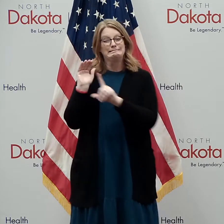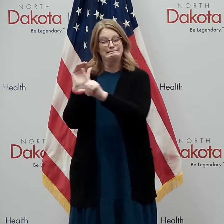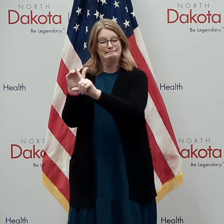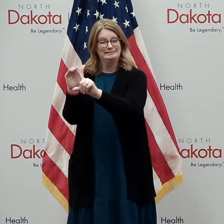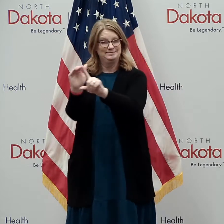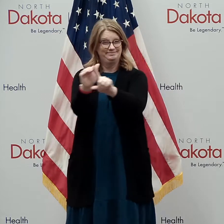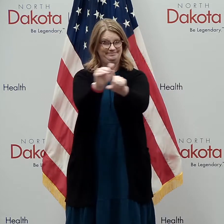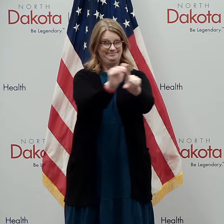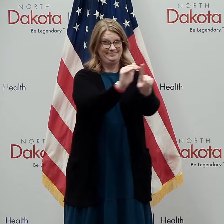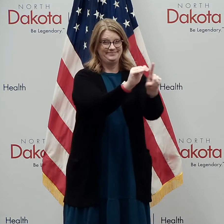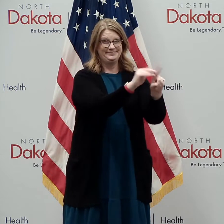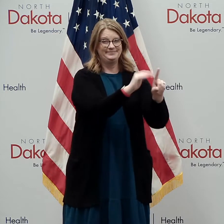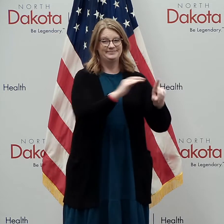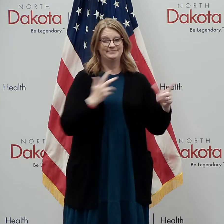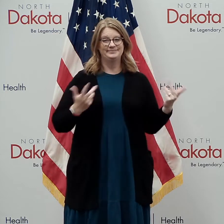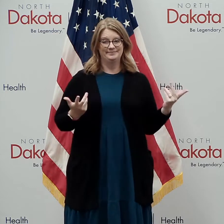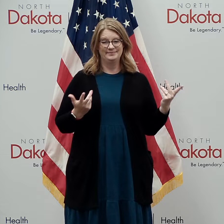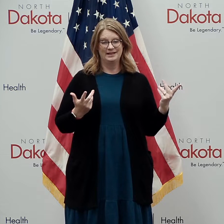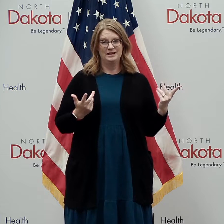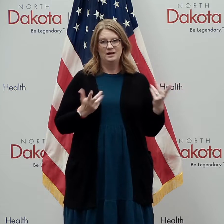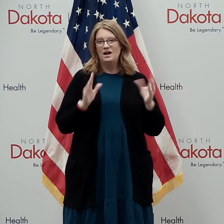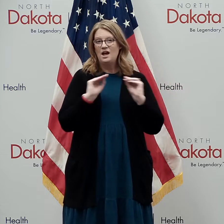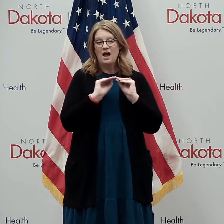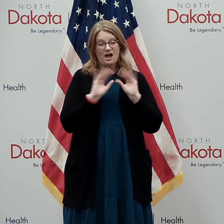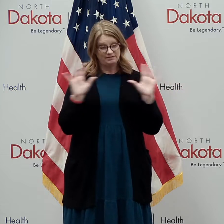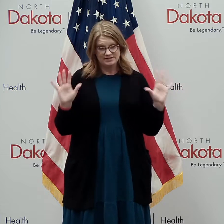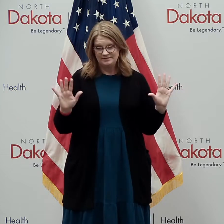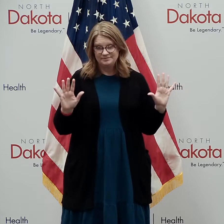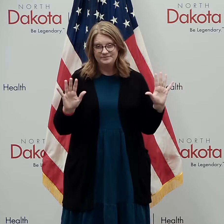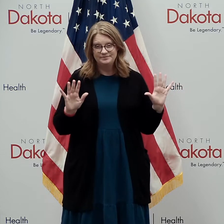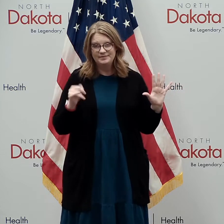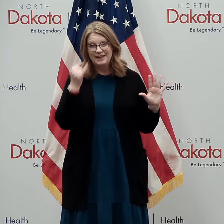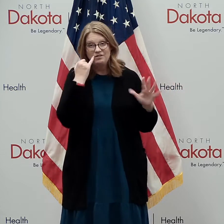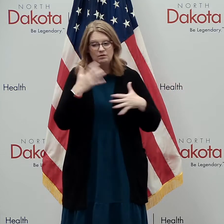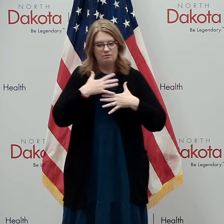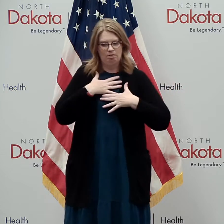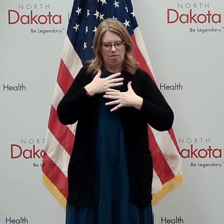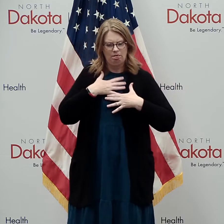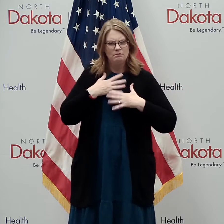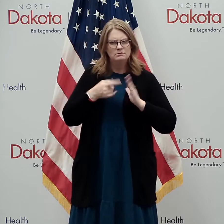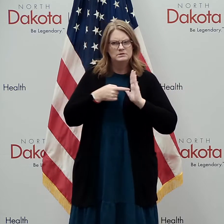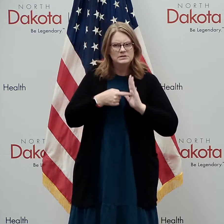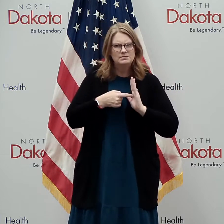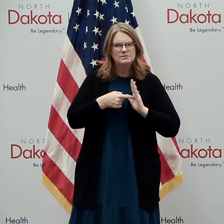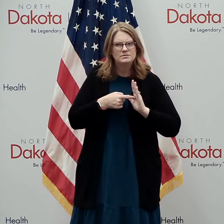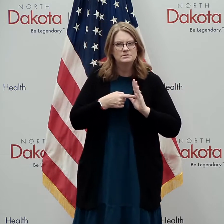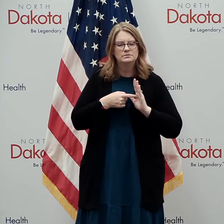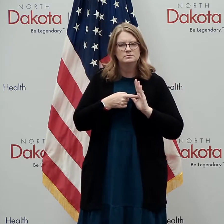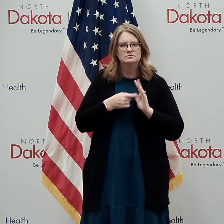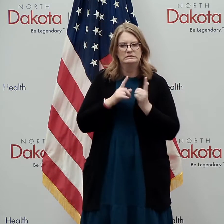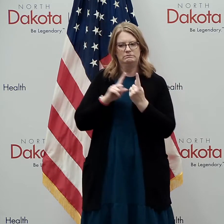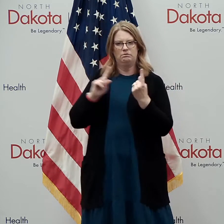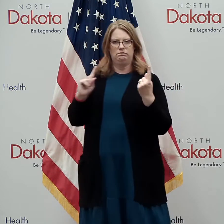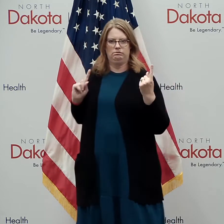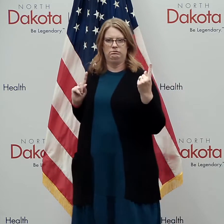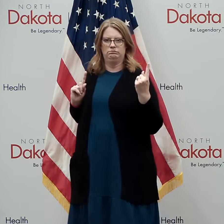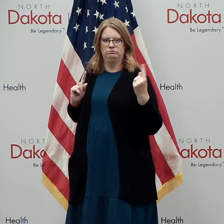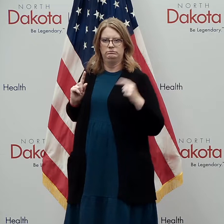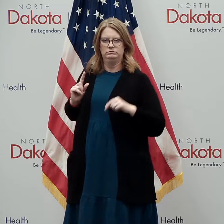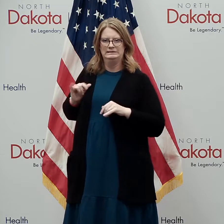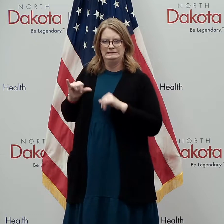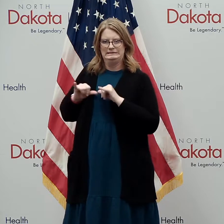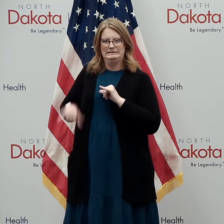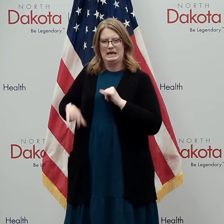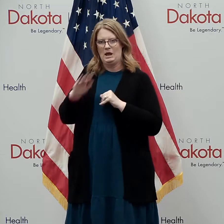you, obviously, if you've got respiratory symptoms, you should be staying clear of other people. We've said if you're not